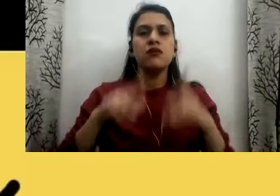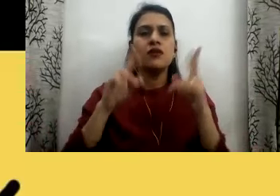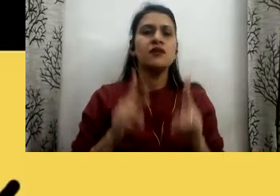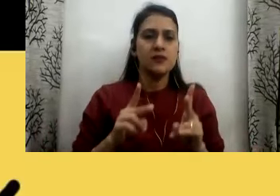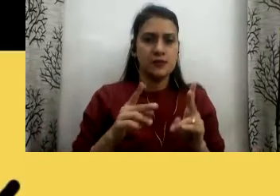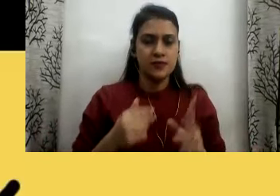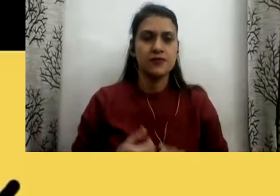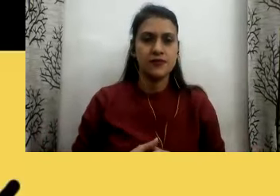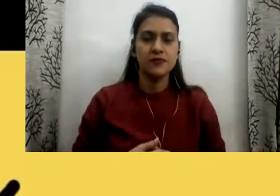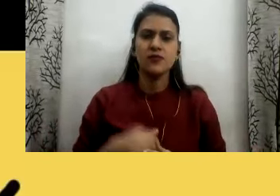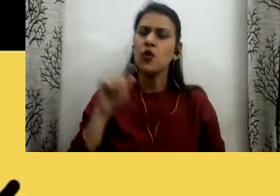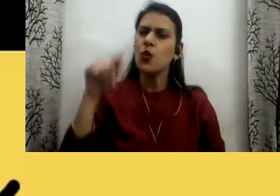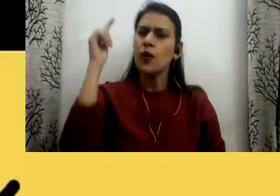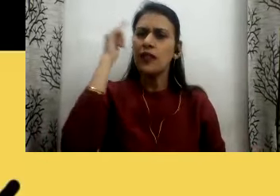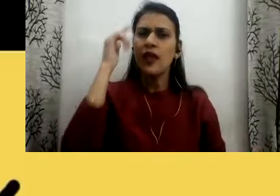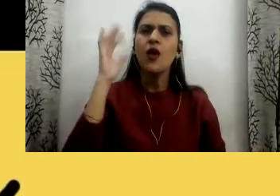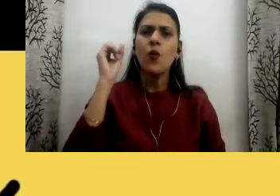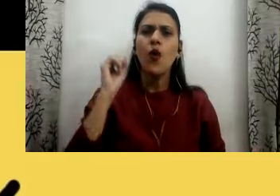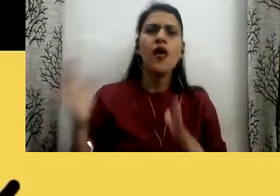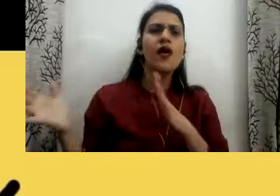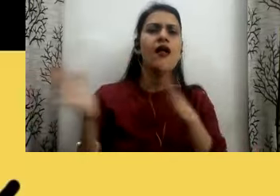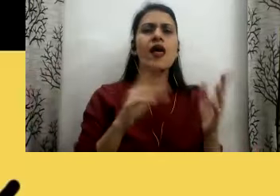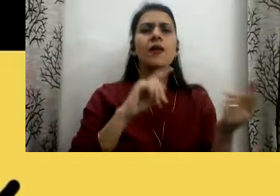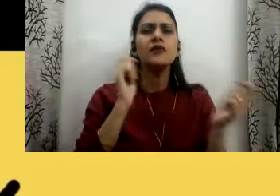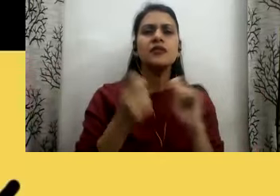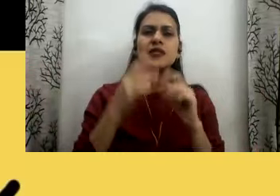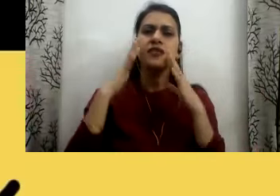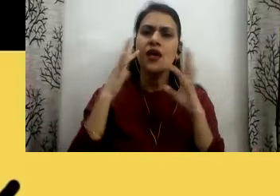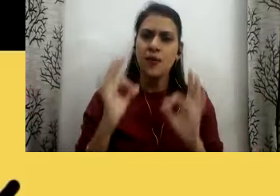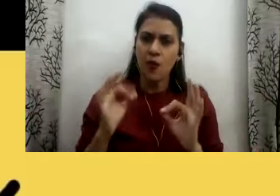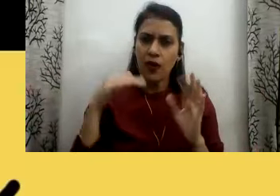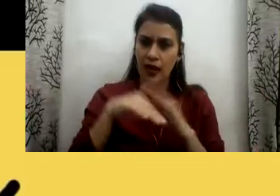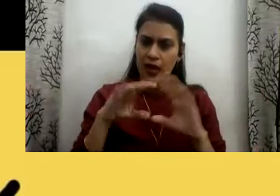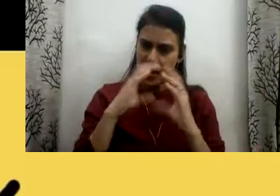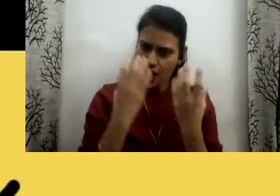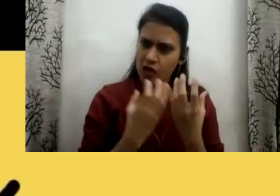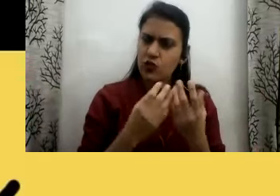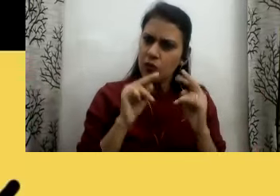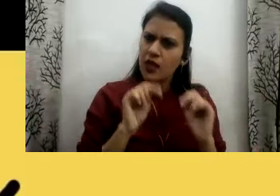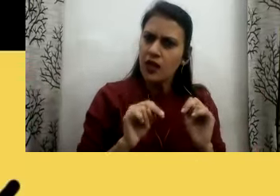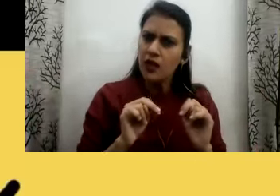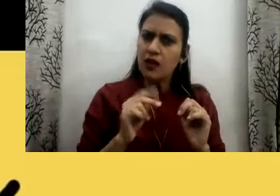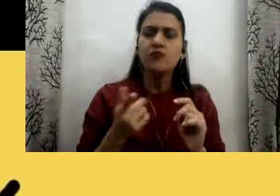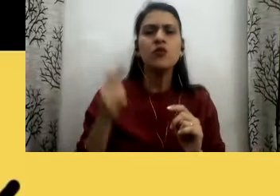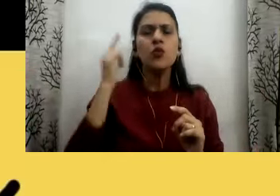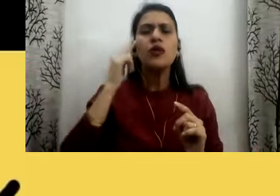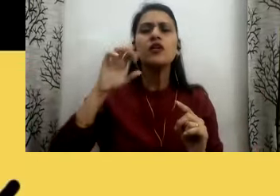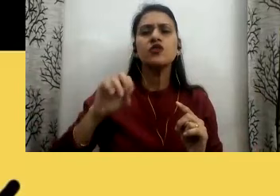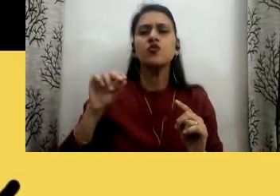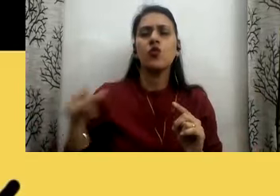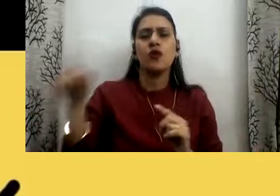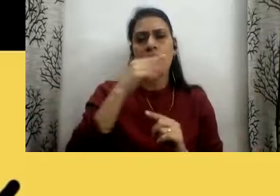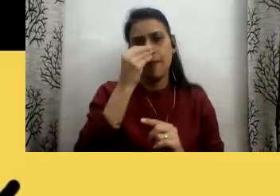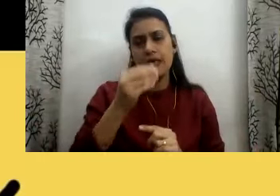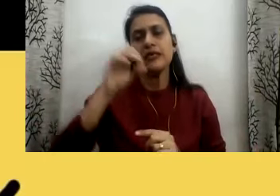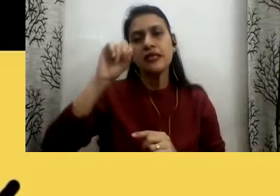So why do you think discussing climate change is important in the classroom? Can you type your answers in the chat